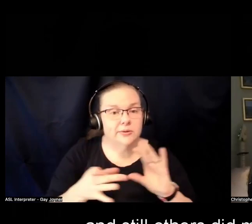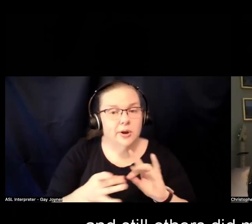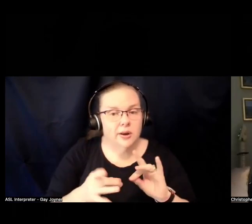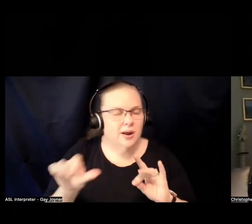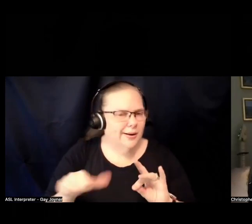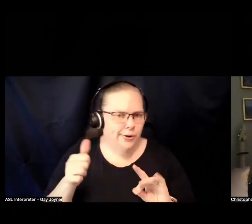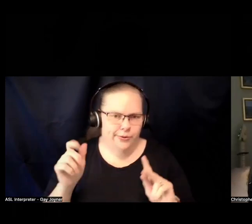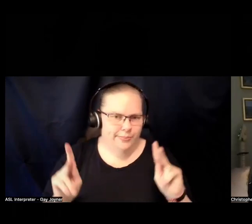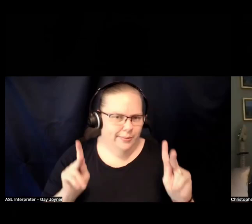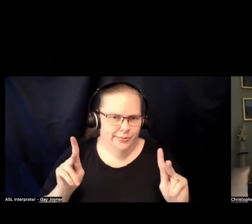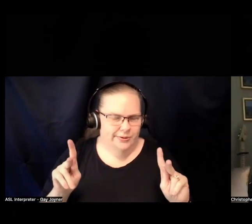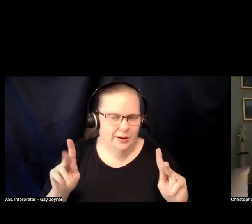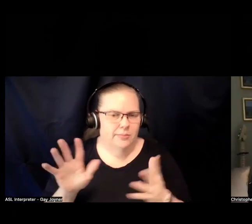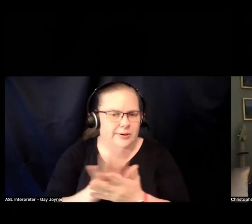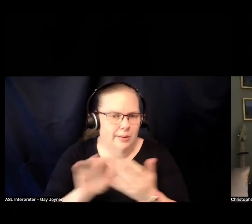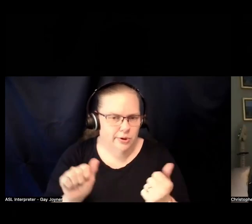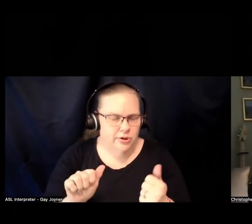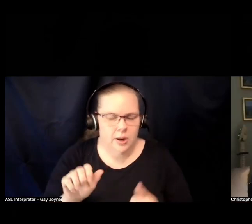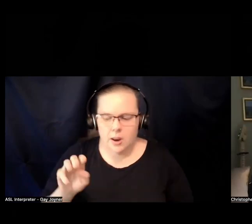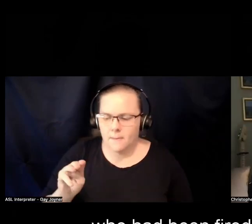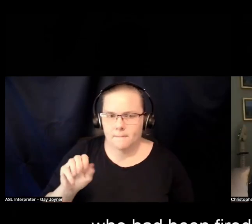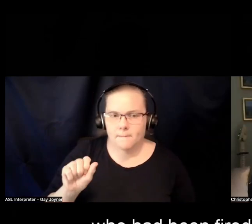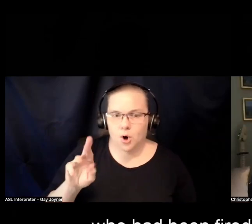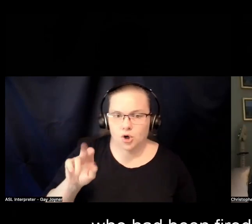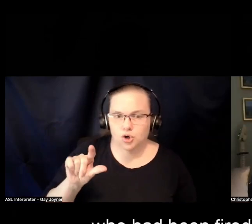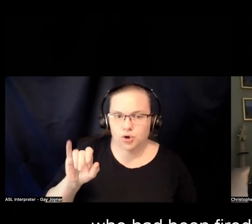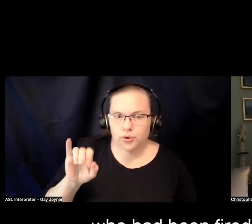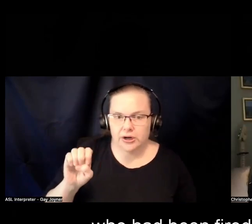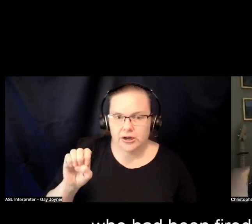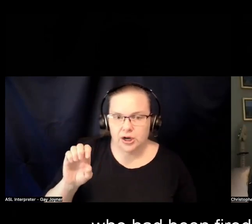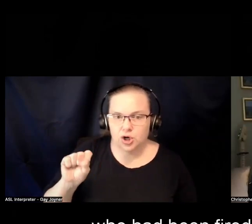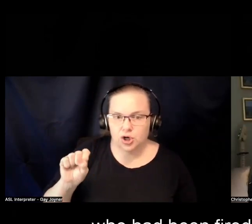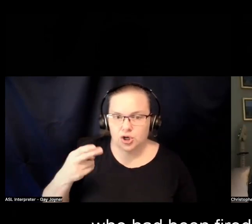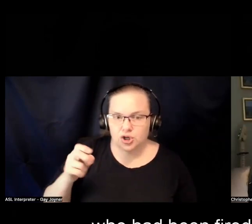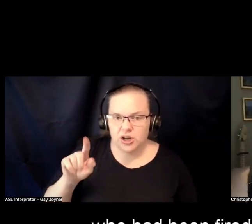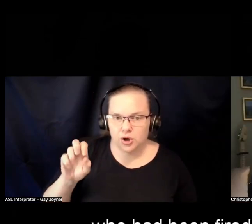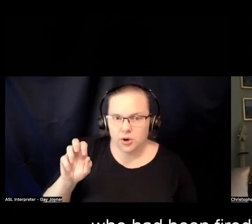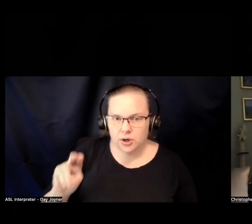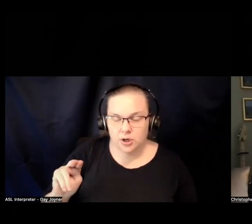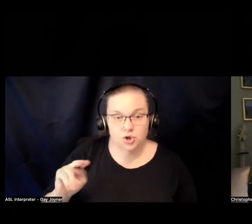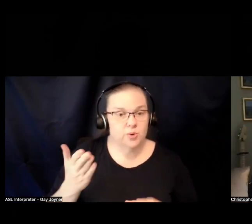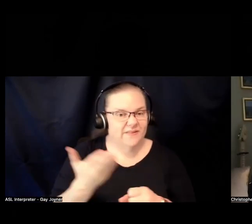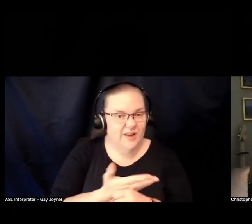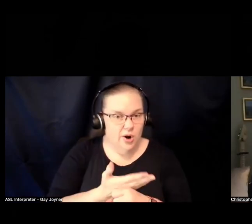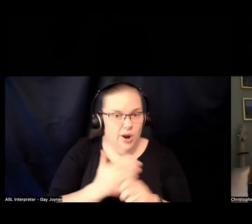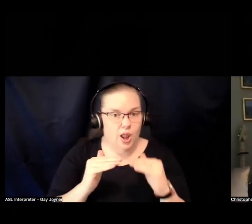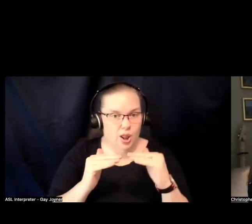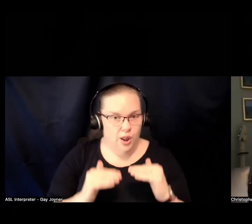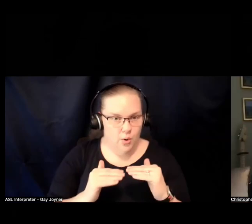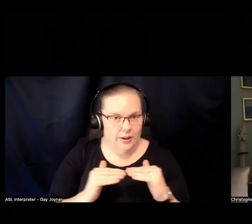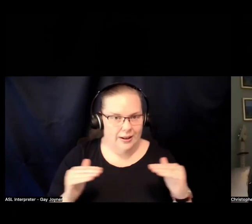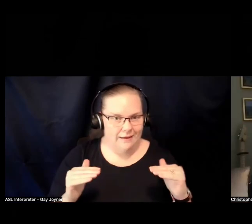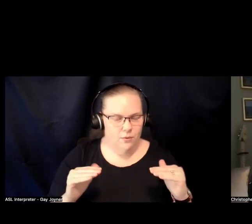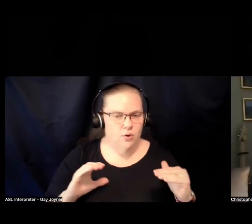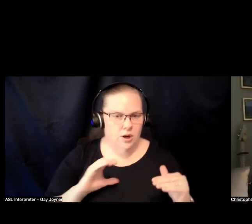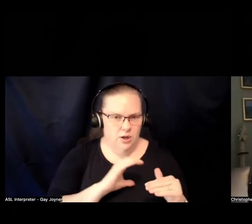to their case. A woman named Marjorie Sheeran, who had been fired as a low-level congressional staffer, spun a bizarre tale